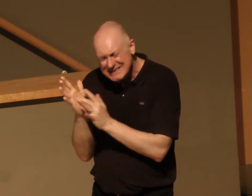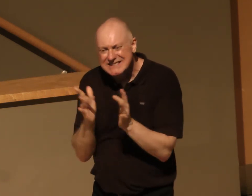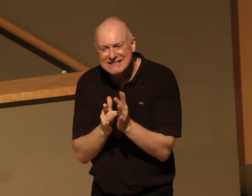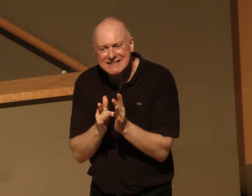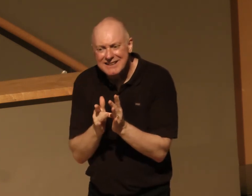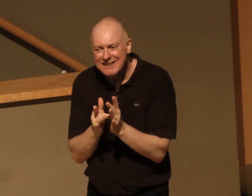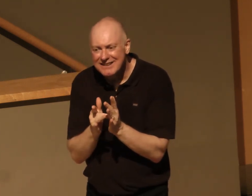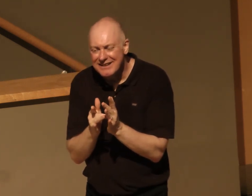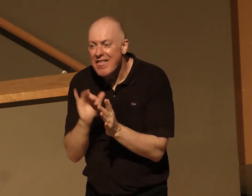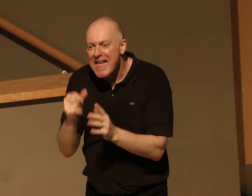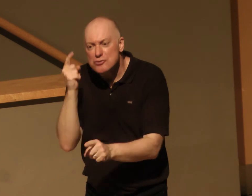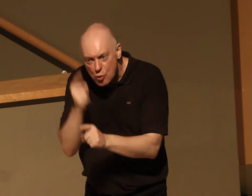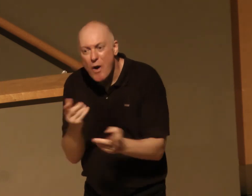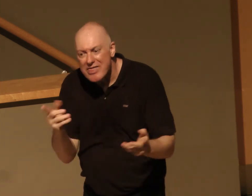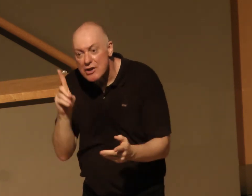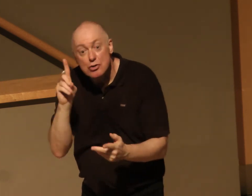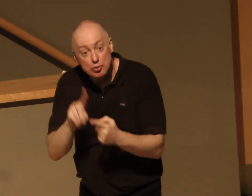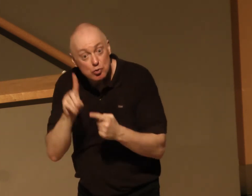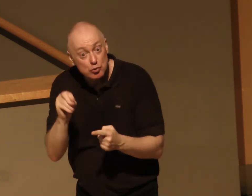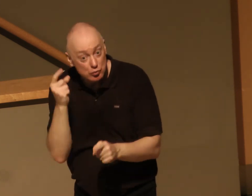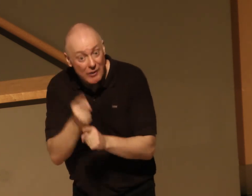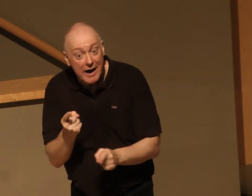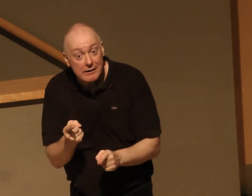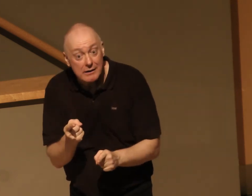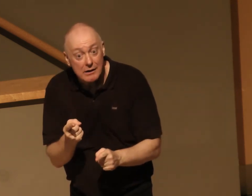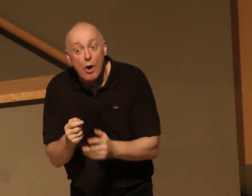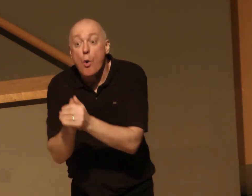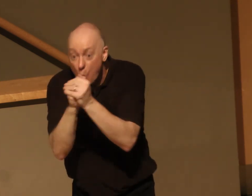that's the right thing to do wouldn't it be to worship Jesus Christ